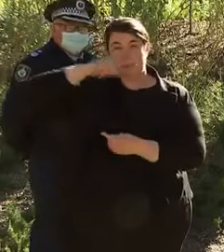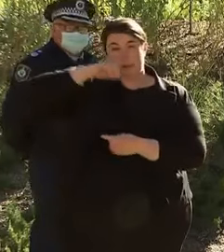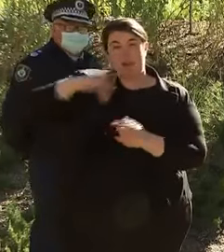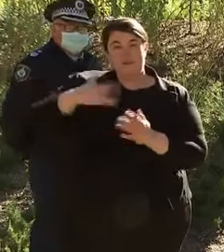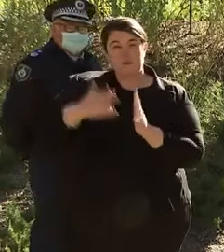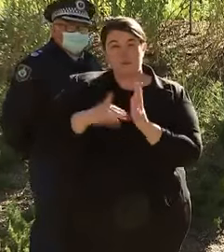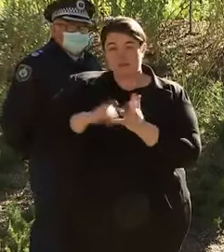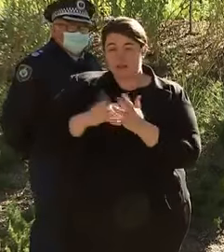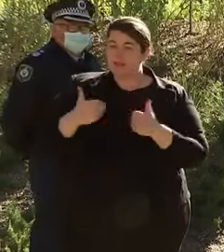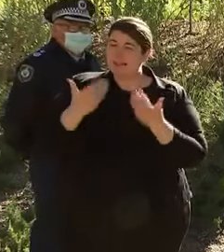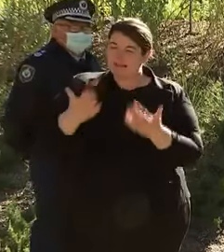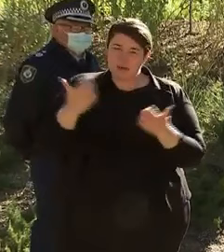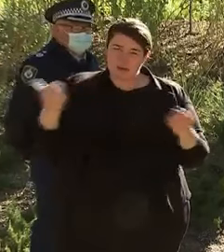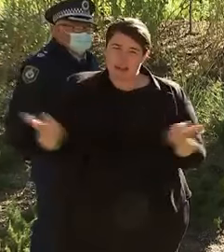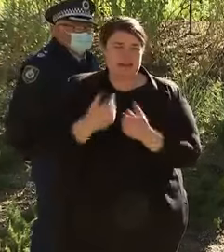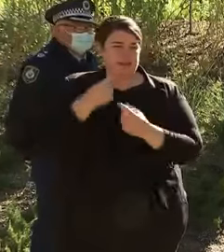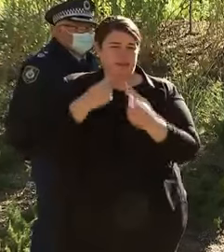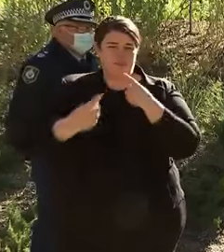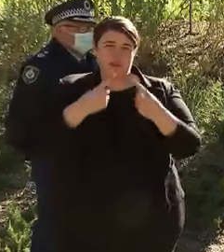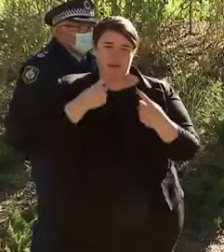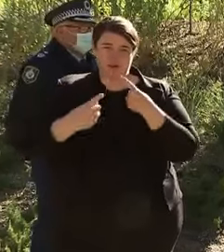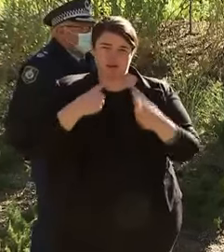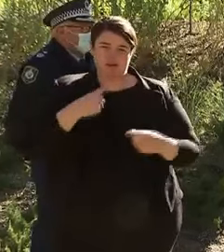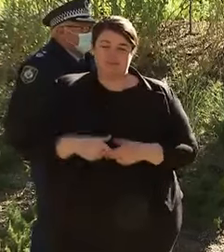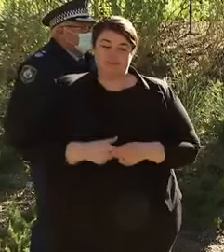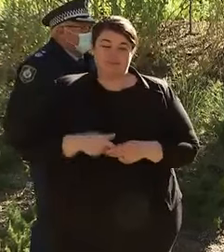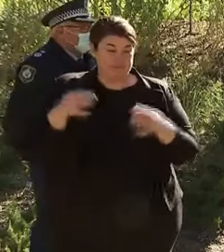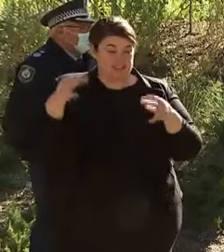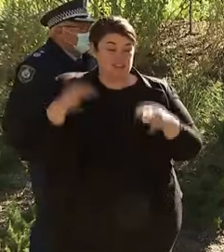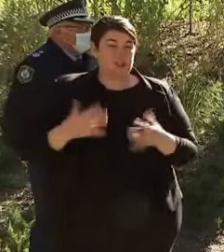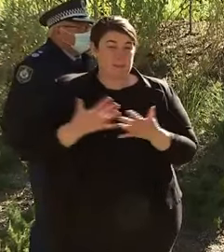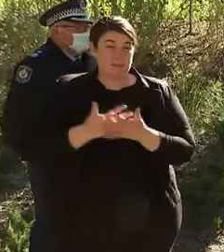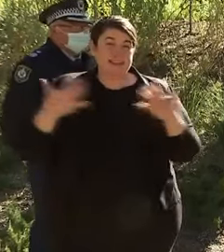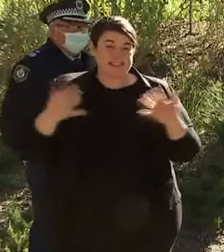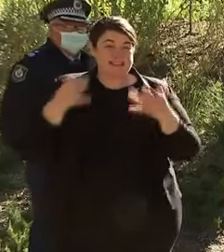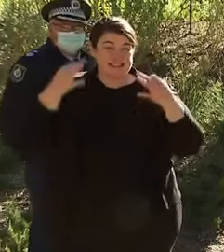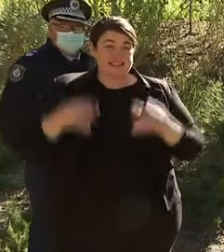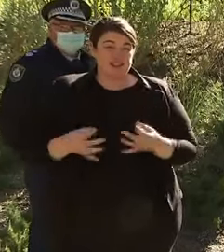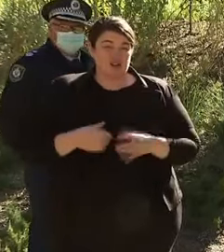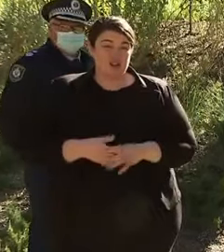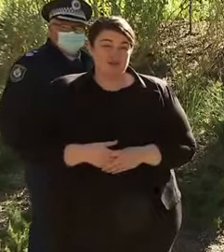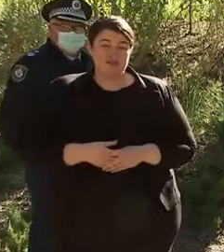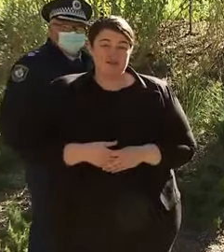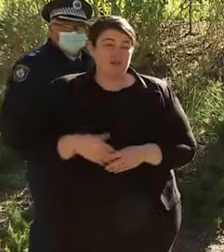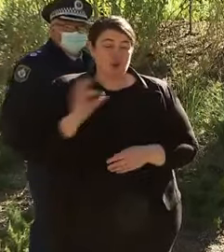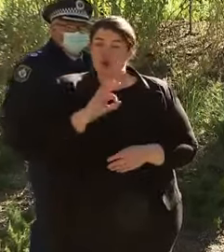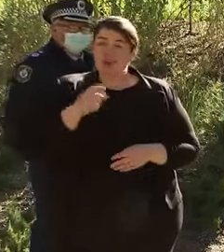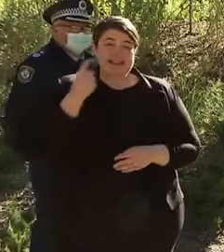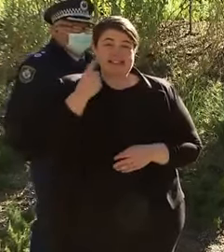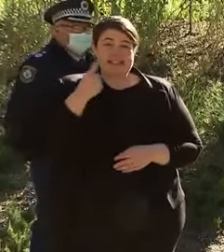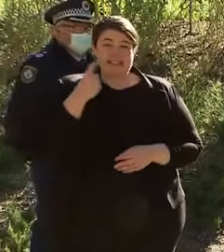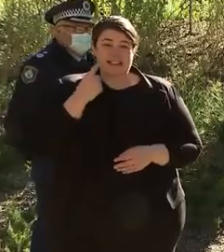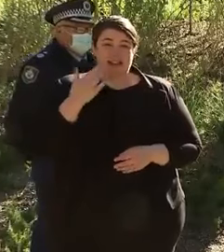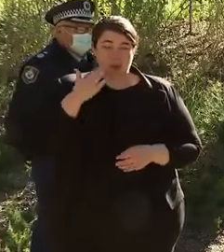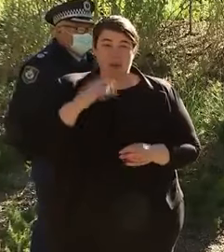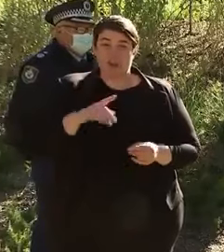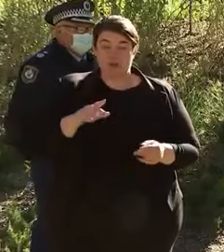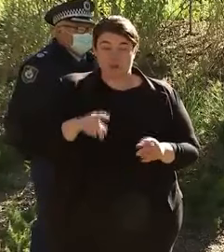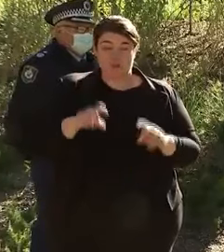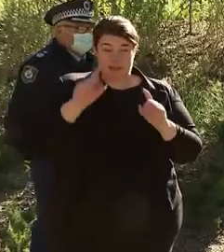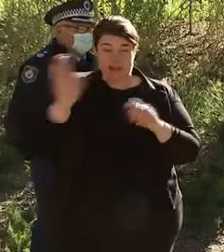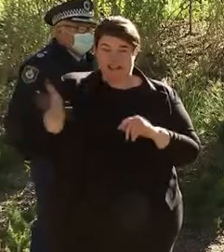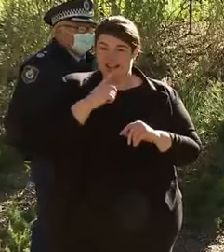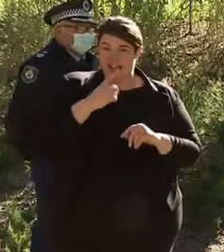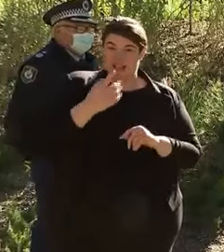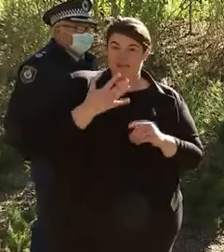given that information. And so these decisions are big decisions. It's not a decision you take lightly when you lock down literally millions